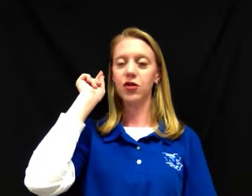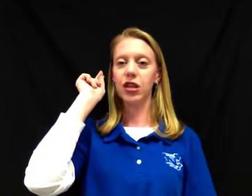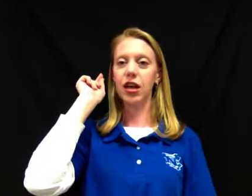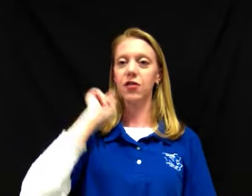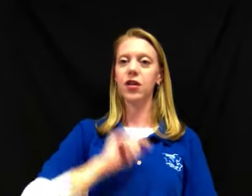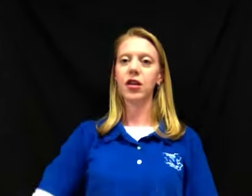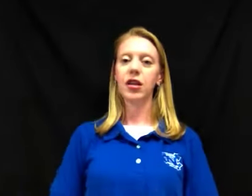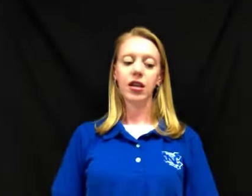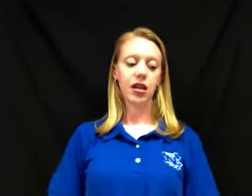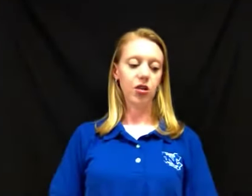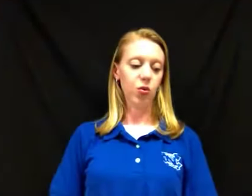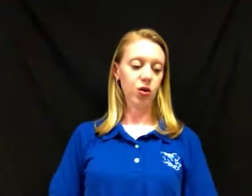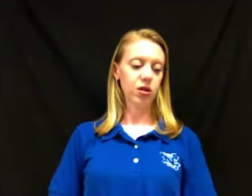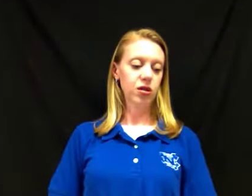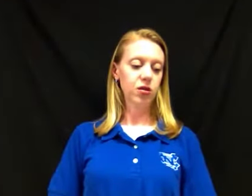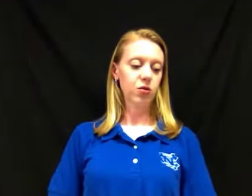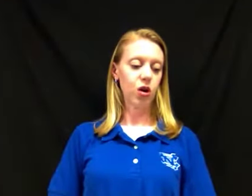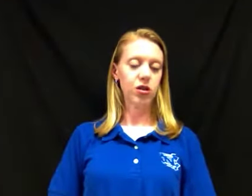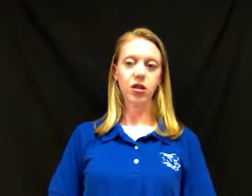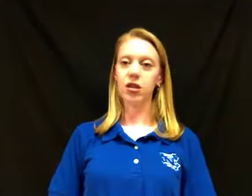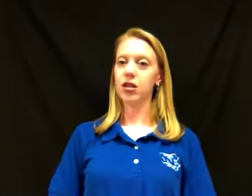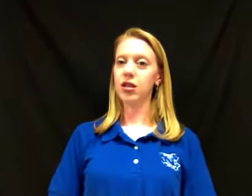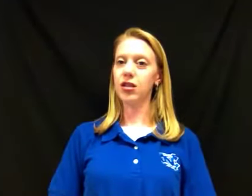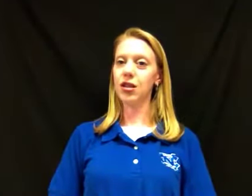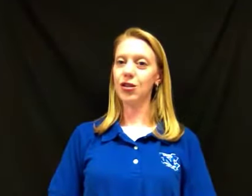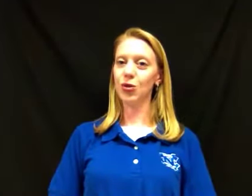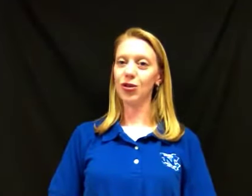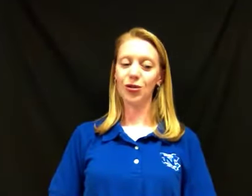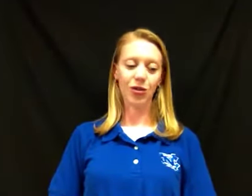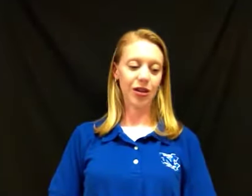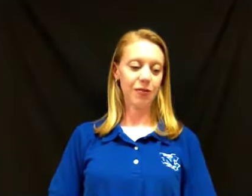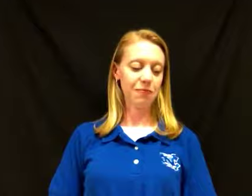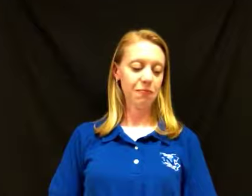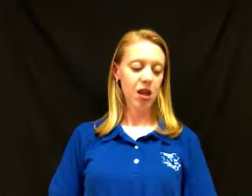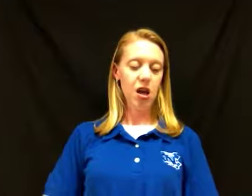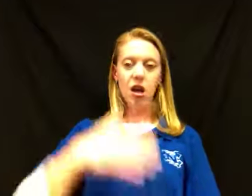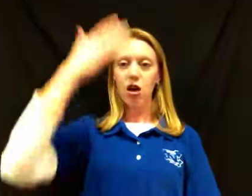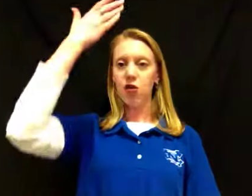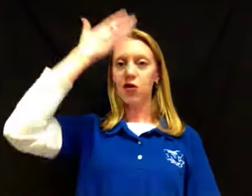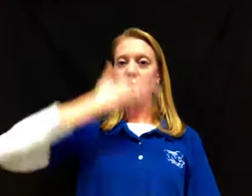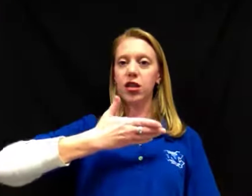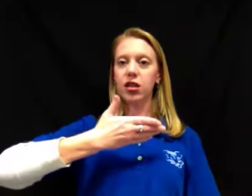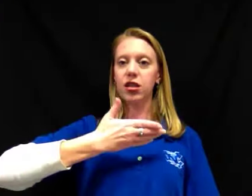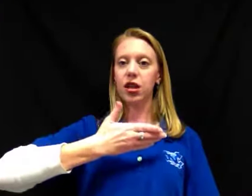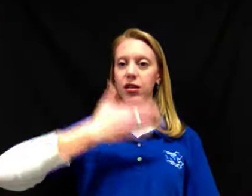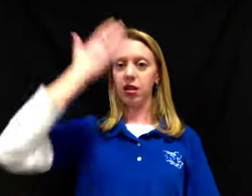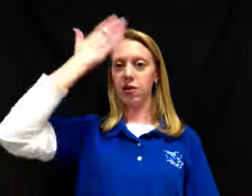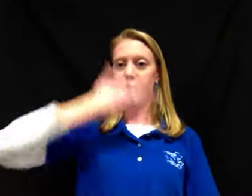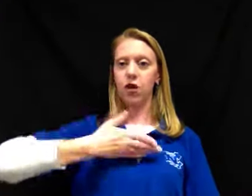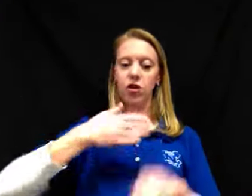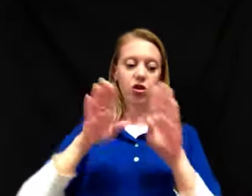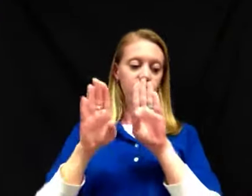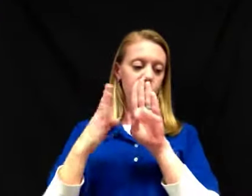the deaf in the world. Washington, D.C. is where it's located. Front, as in the front door.